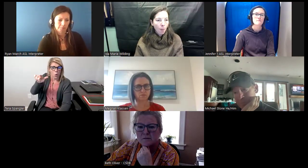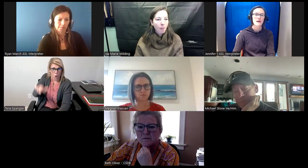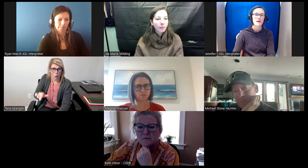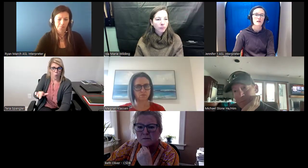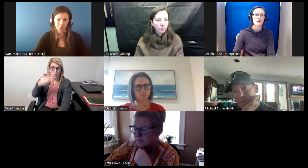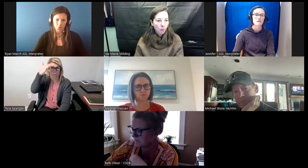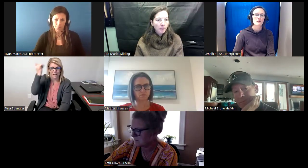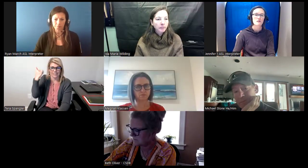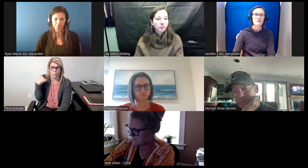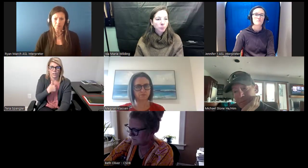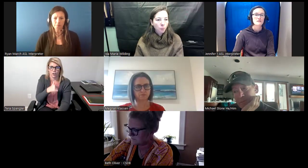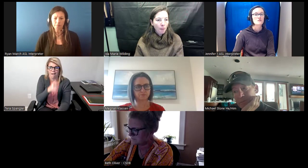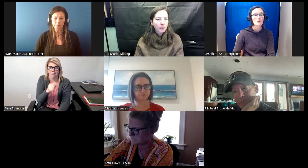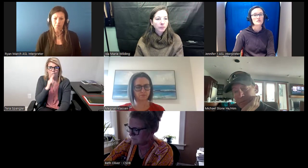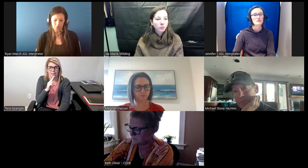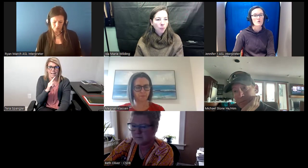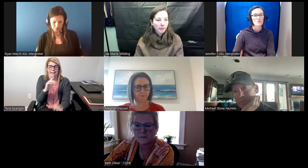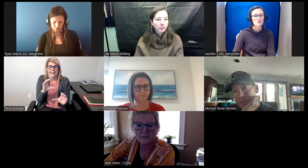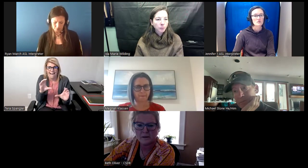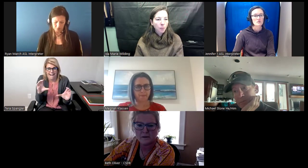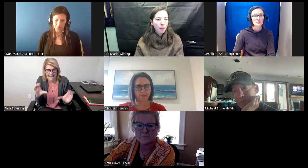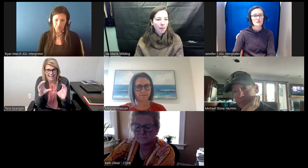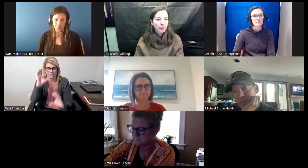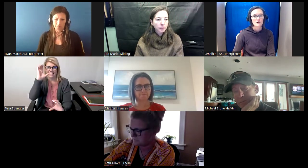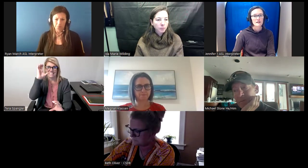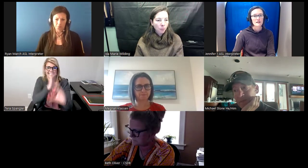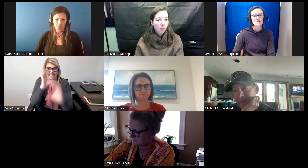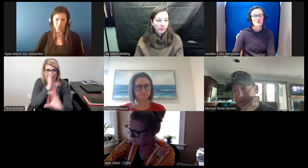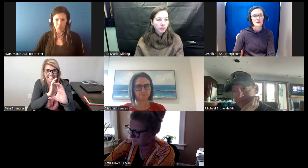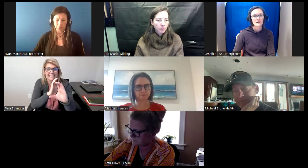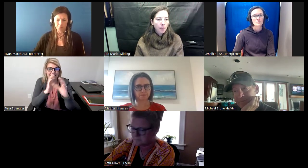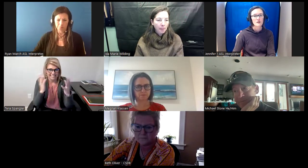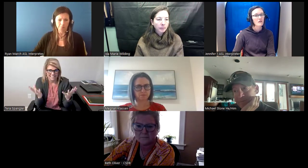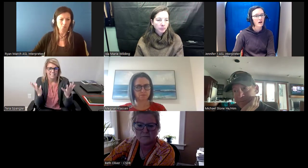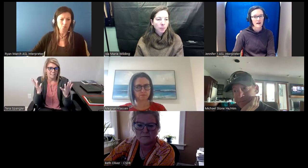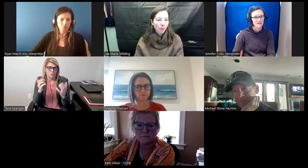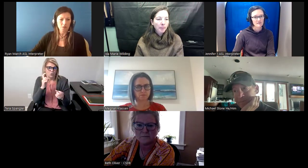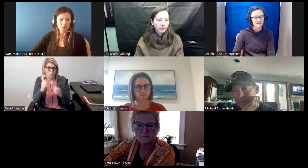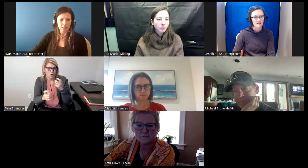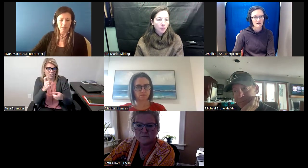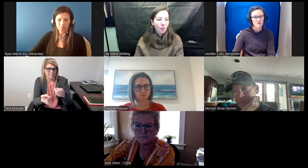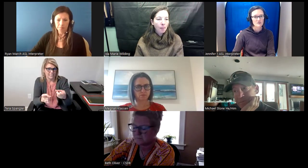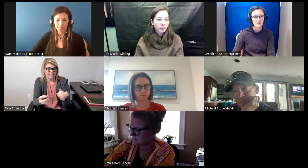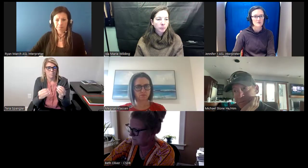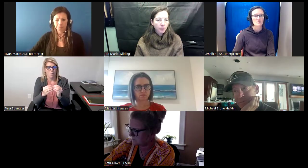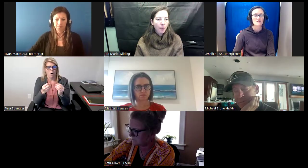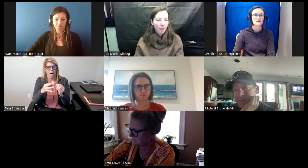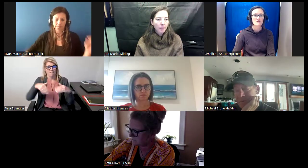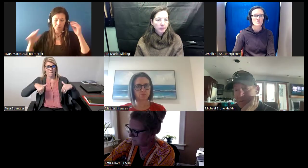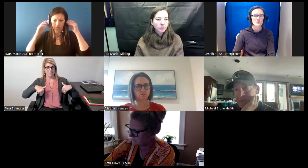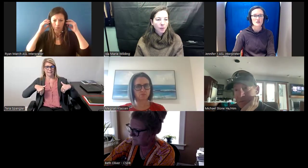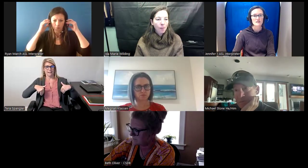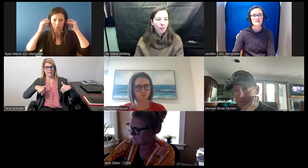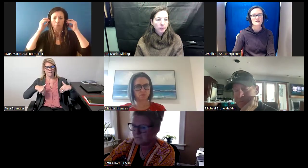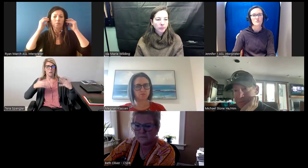where we may be scored low for accreditation because we are not actively seeking those opportunities